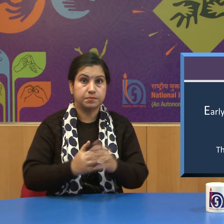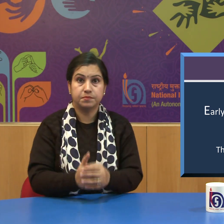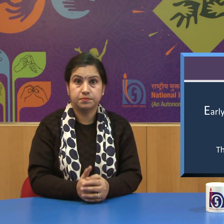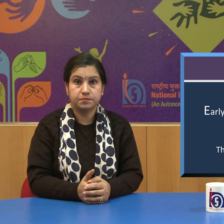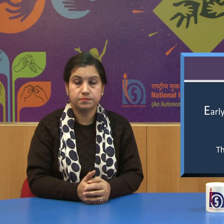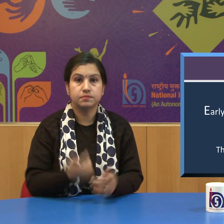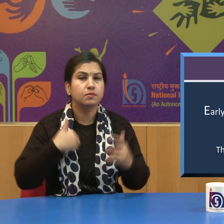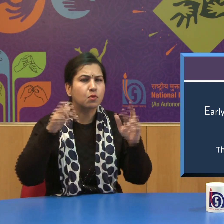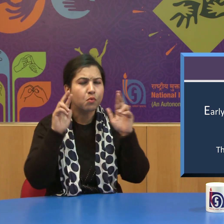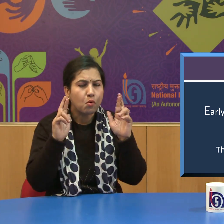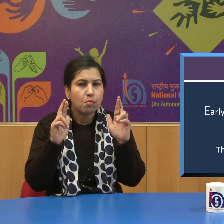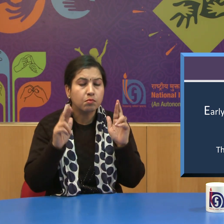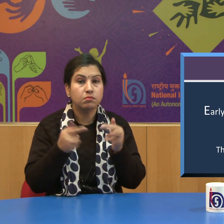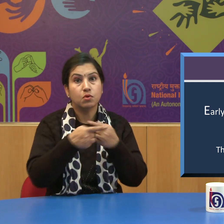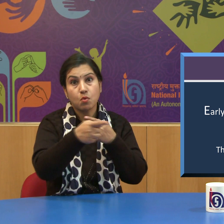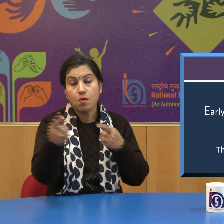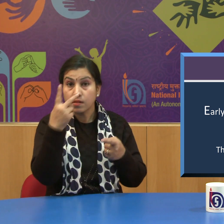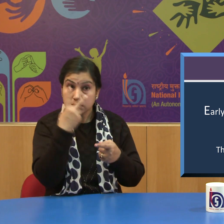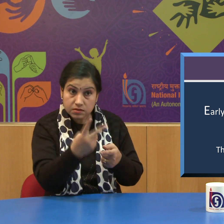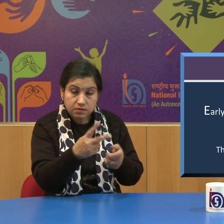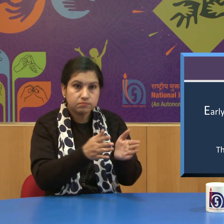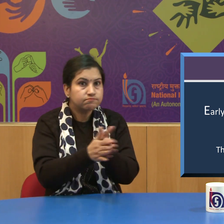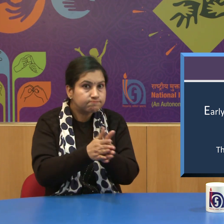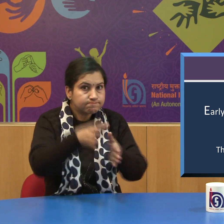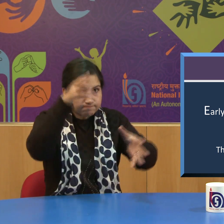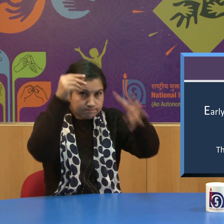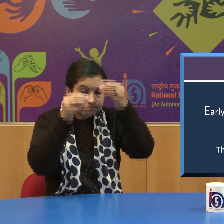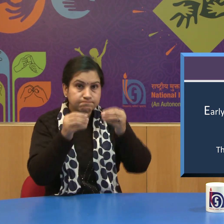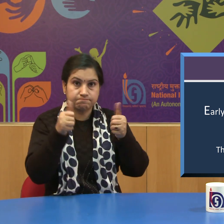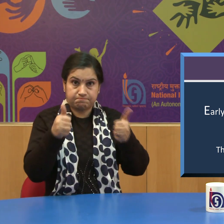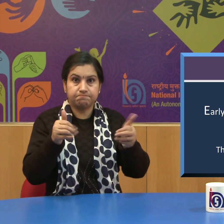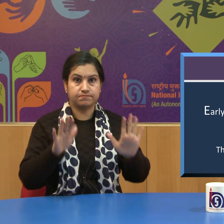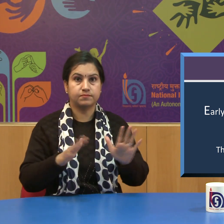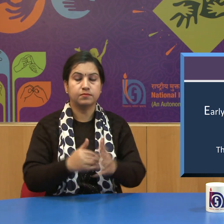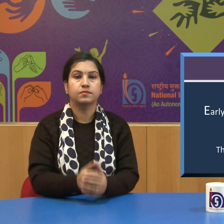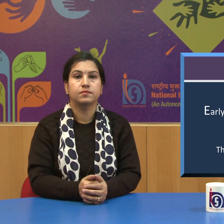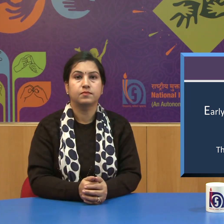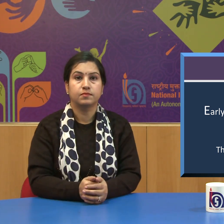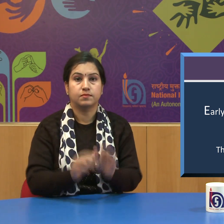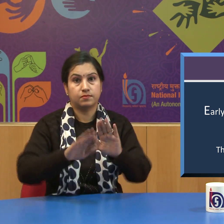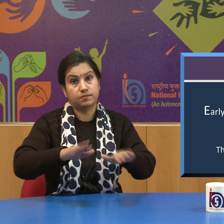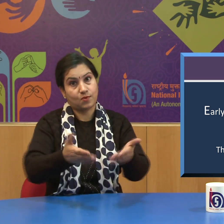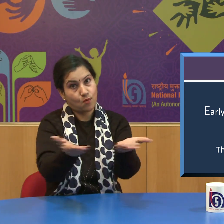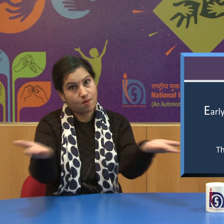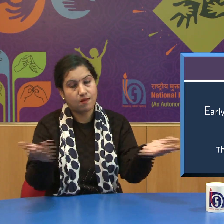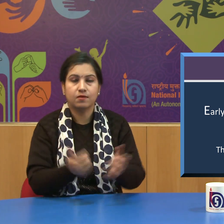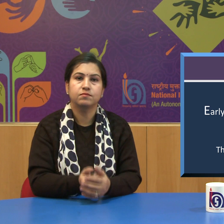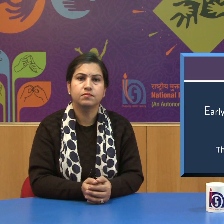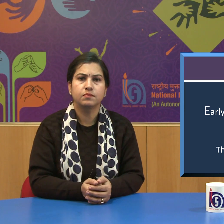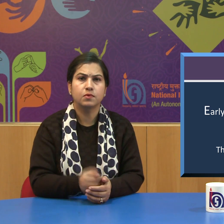I hope you will enjoy watching this video. Dear learners, do you know